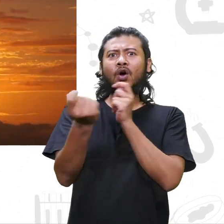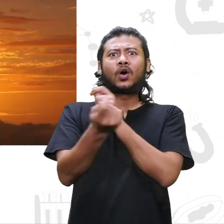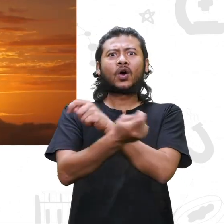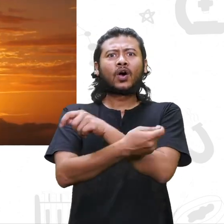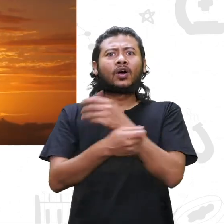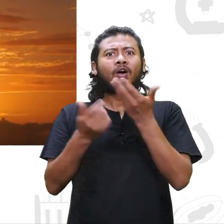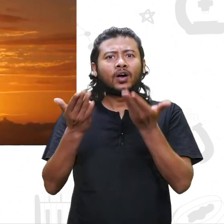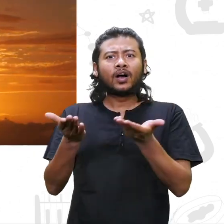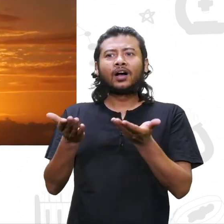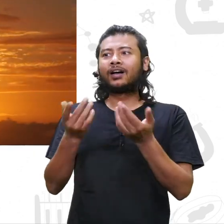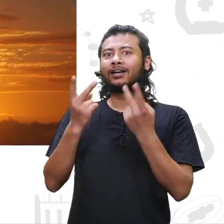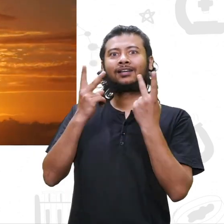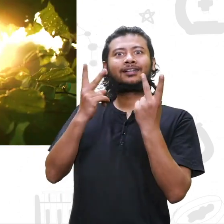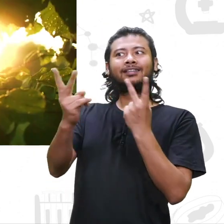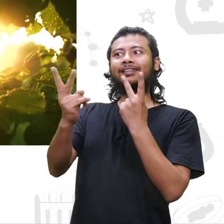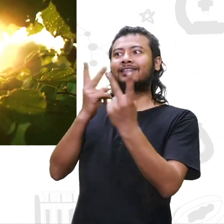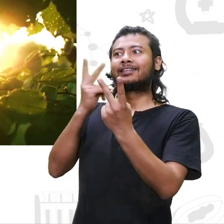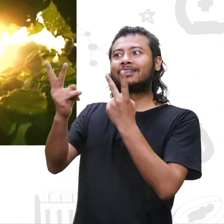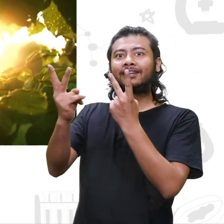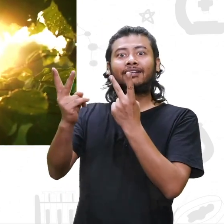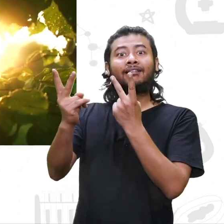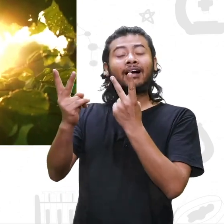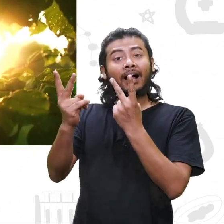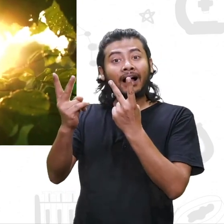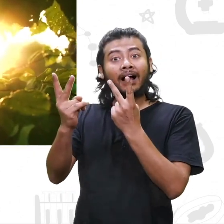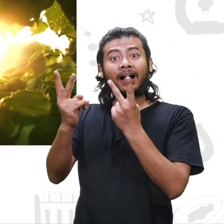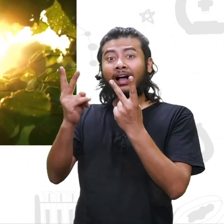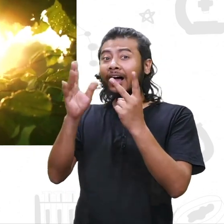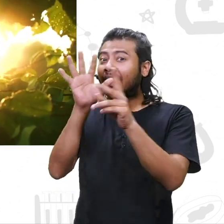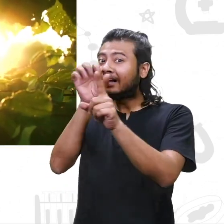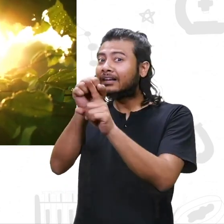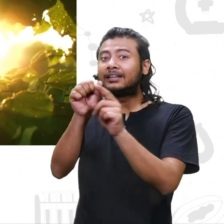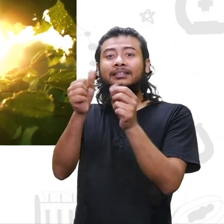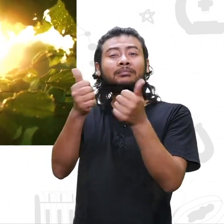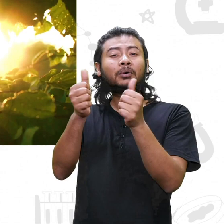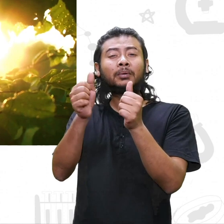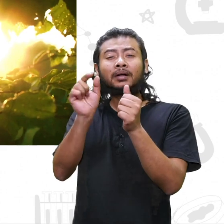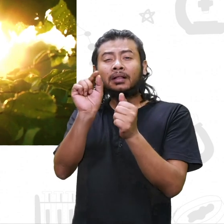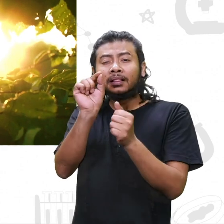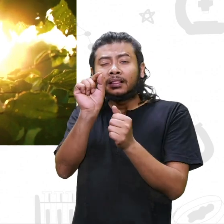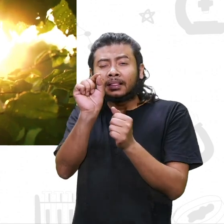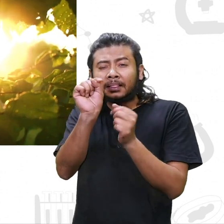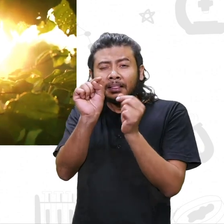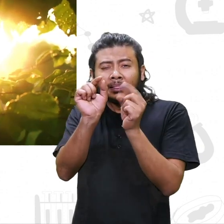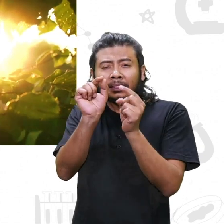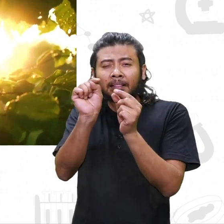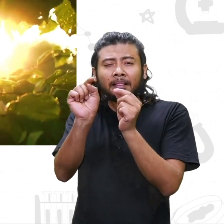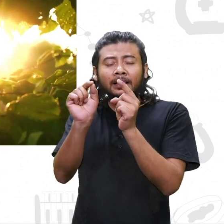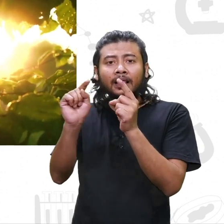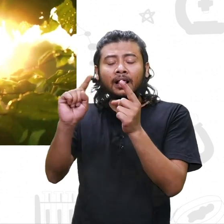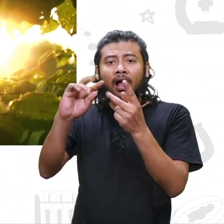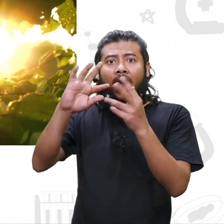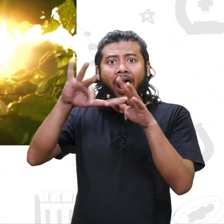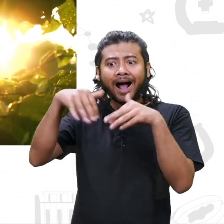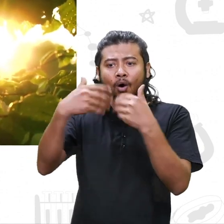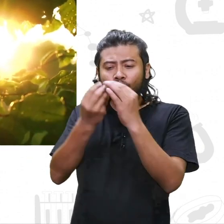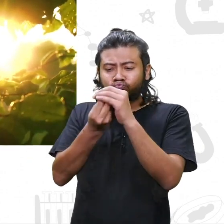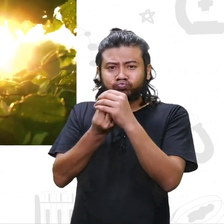life. Rarely seen by the naked eye, this connection between us and the plant world is truly a wonderful